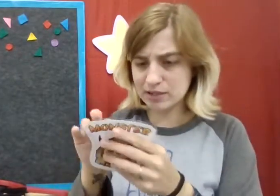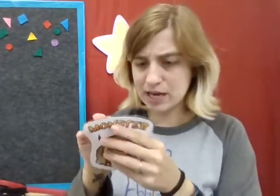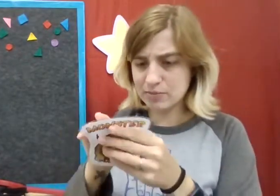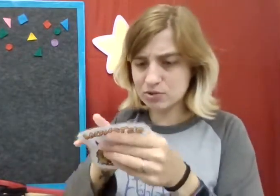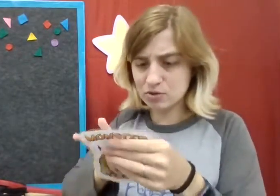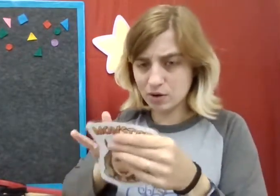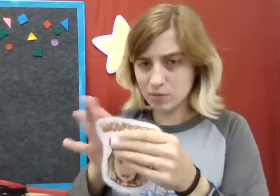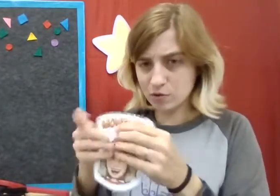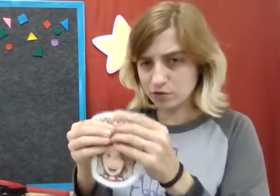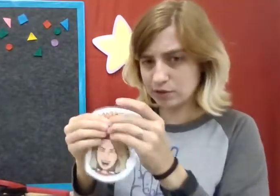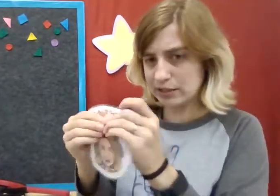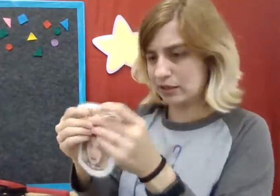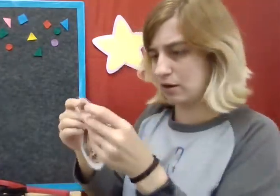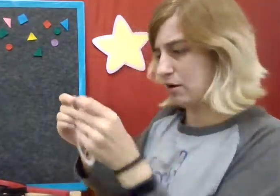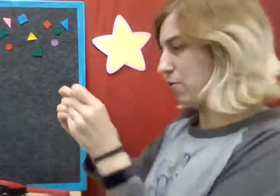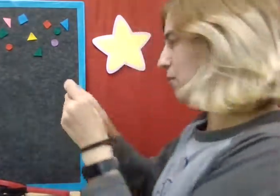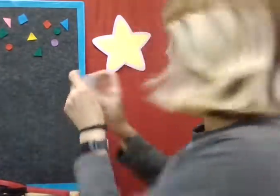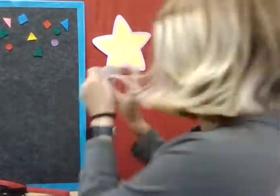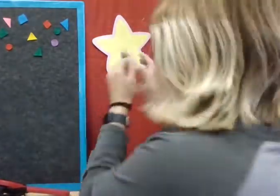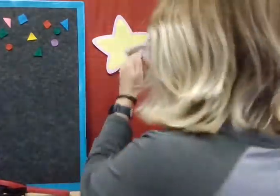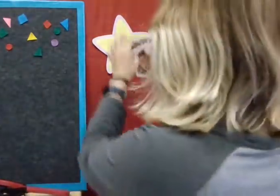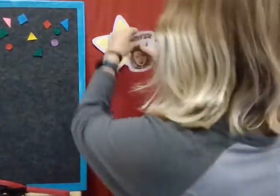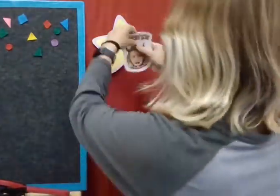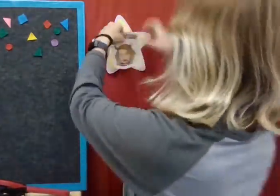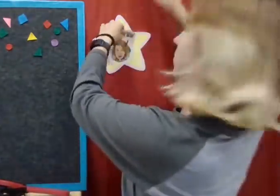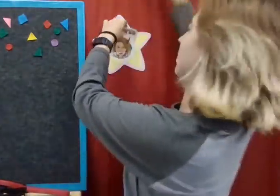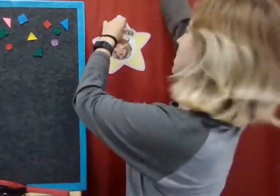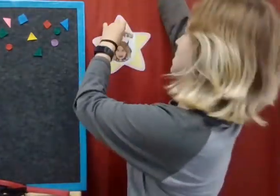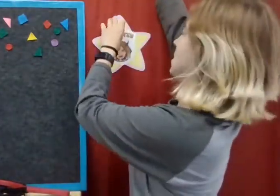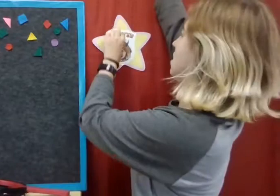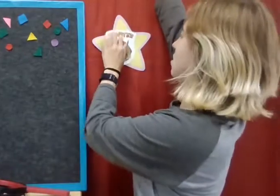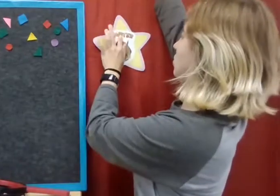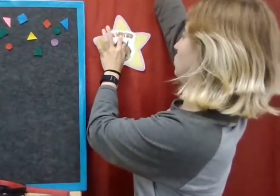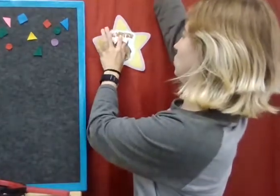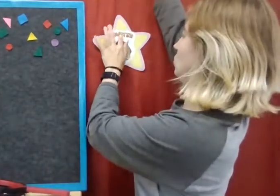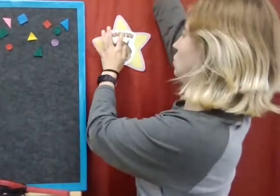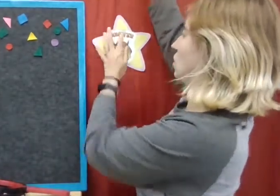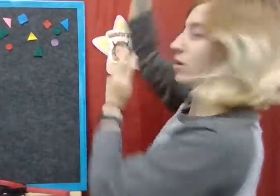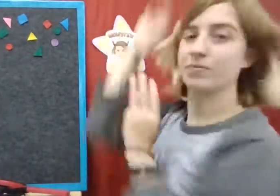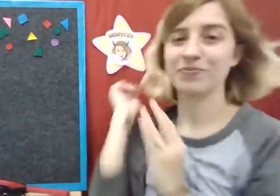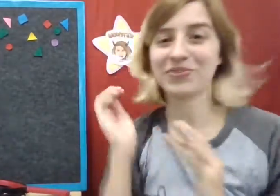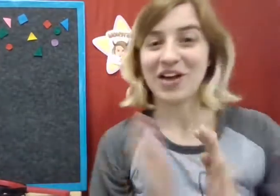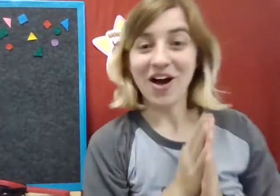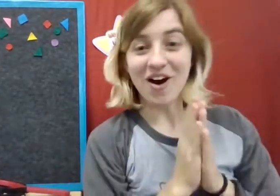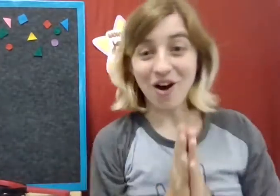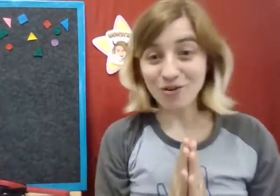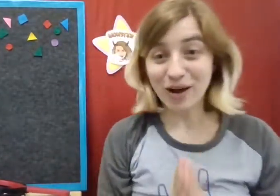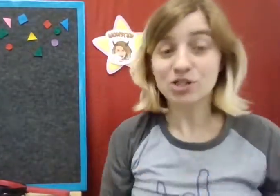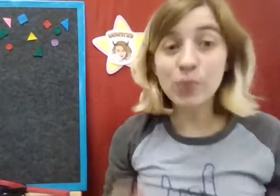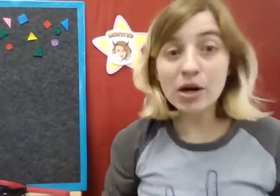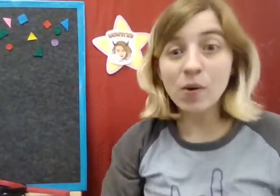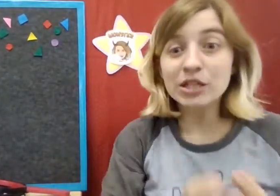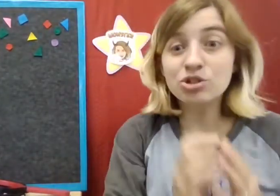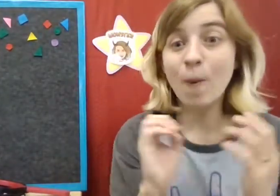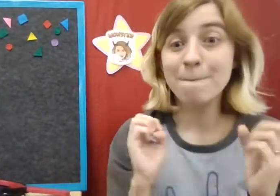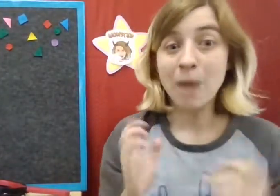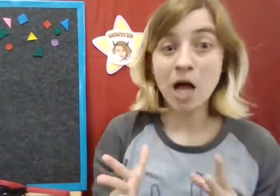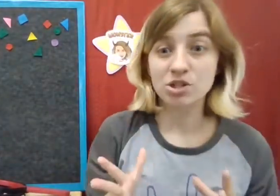time storm over here. Put it right there. Oh. All right, so we are going to do a monster